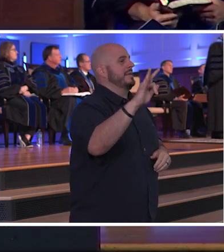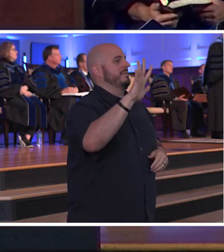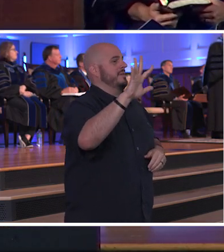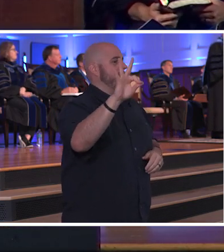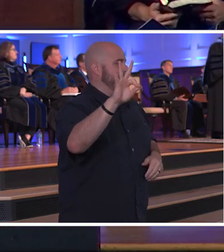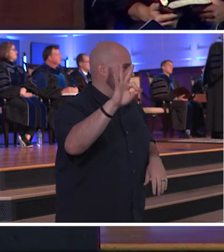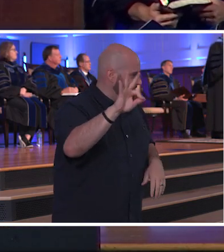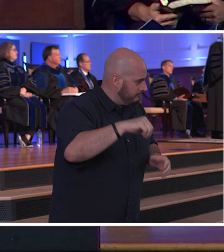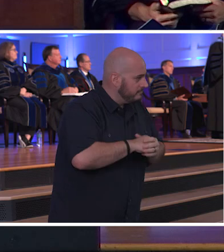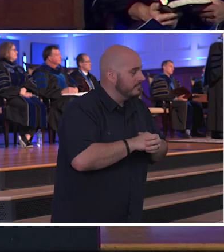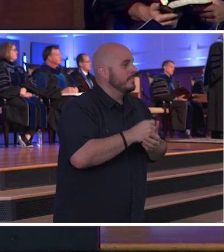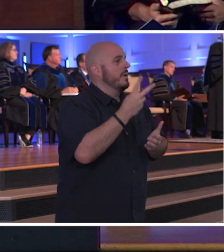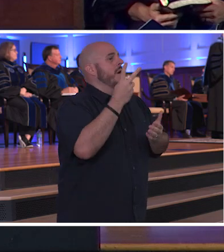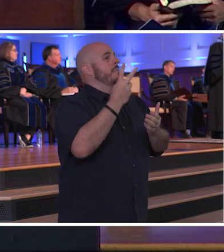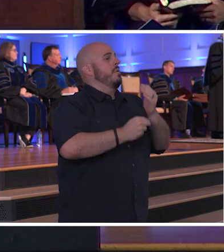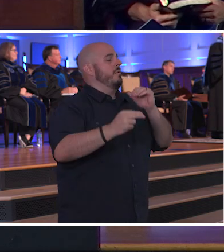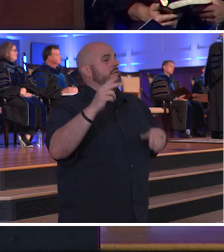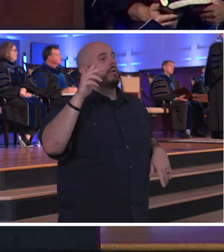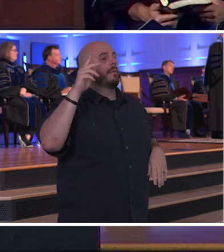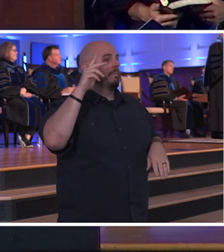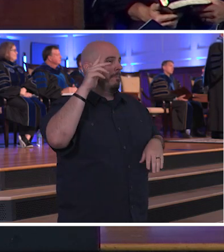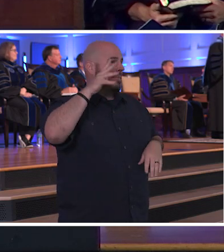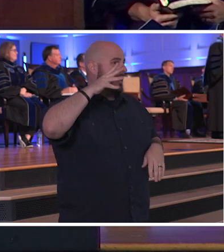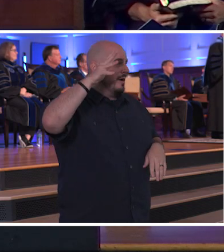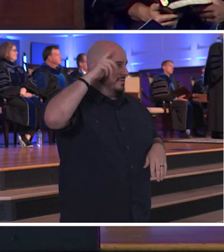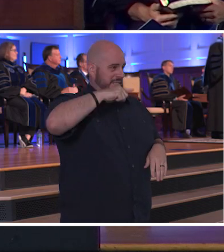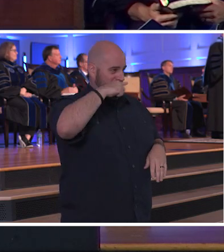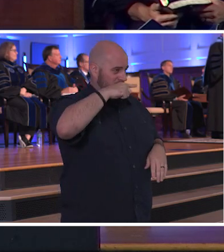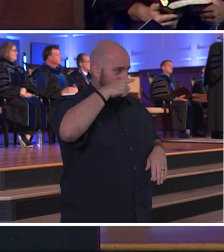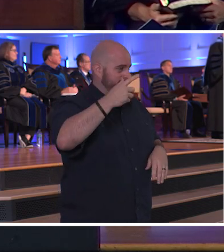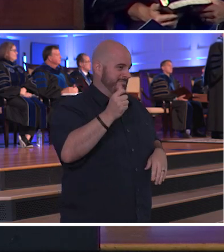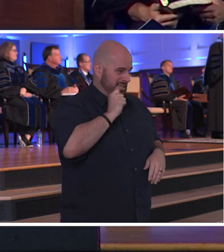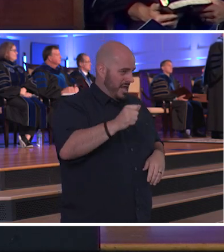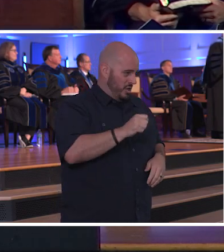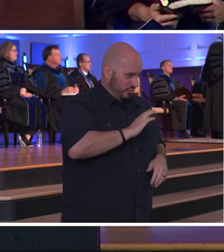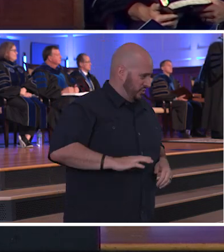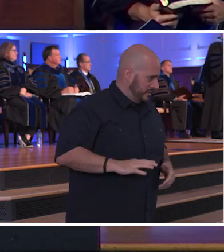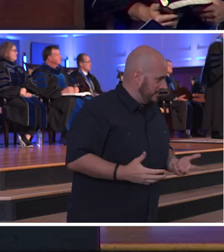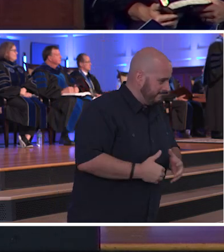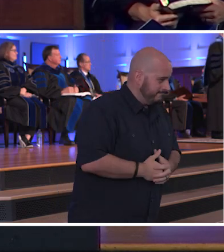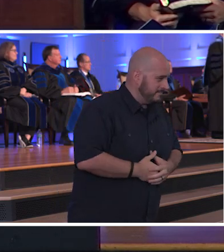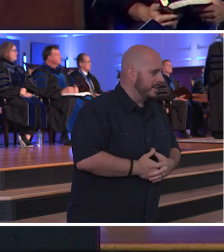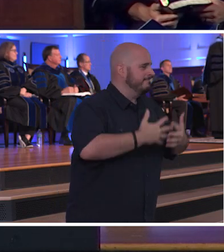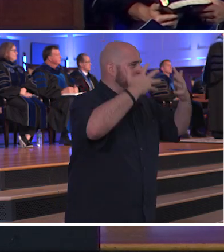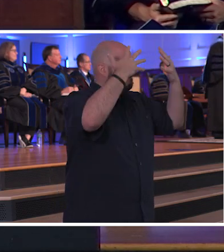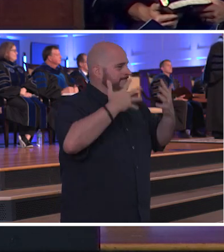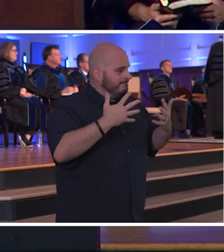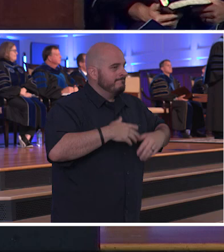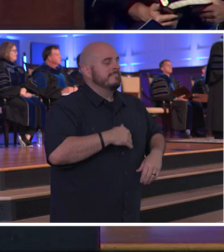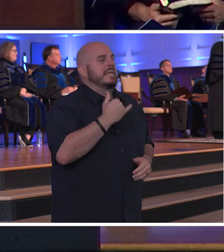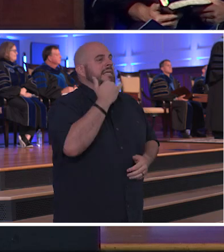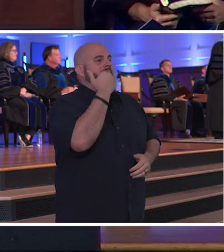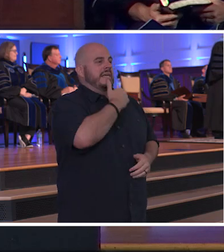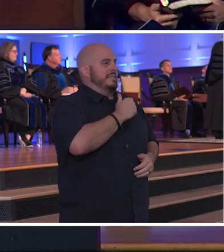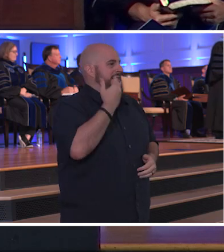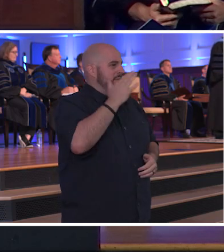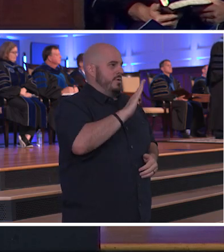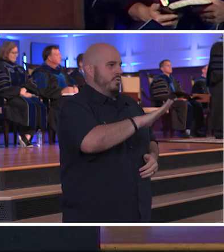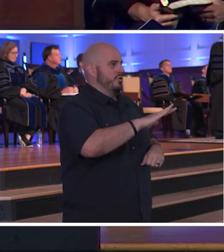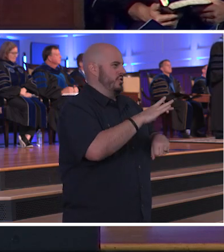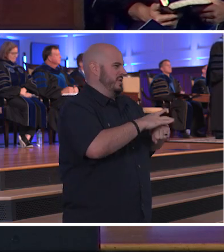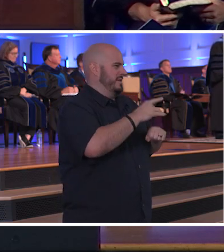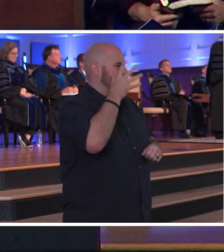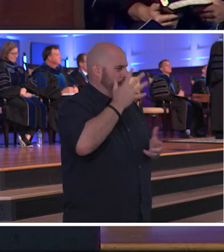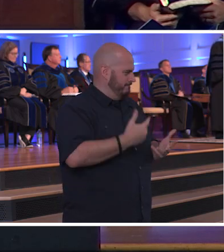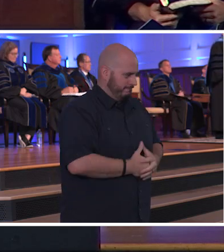of her parents were hearing, and they were not Christians. And sadly, Yvette never knew her earthly father. She is